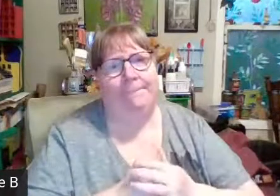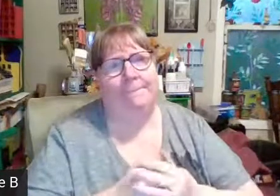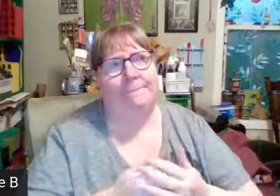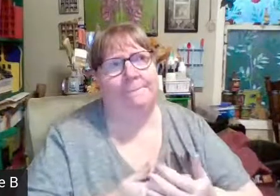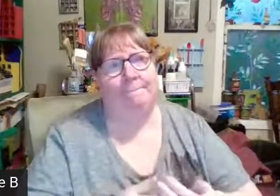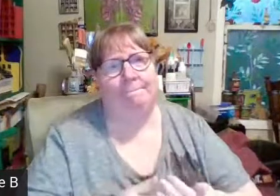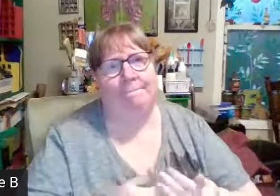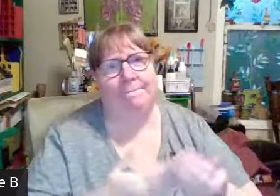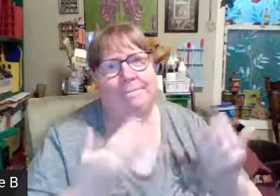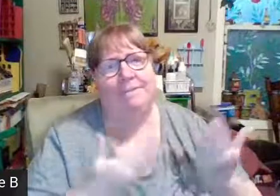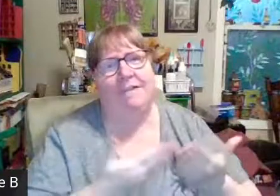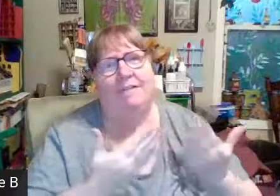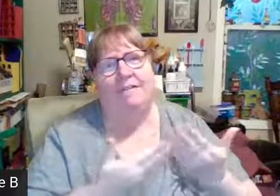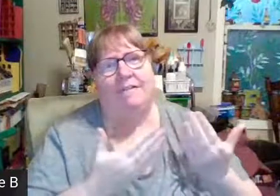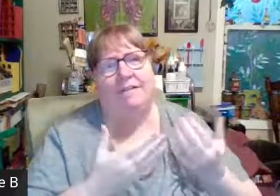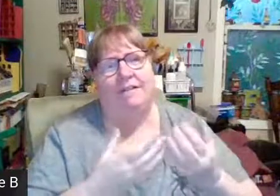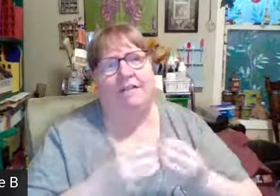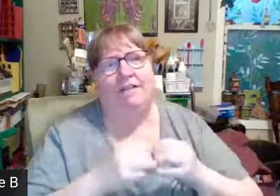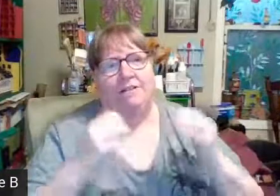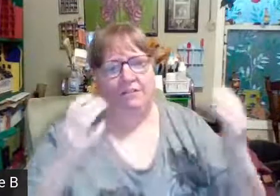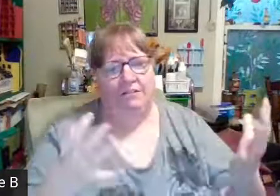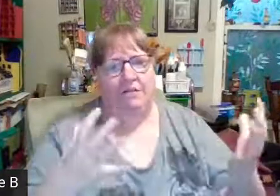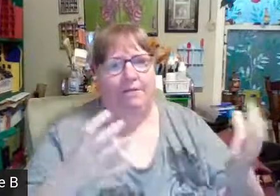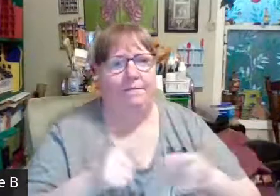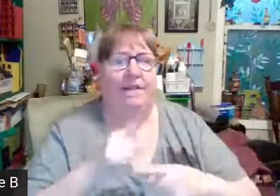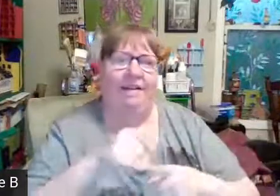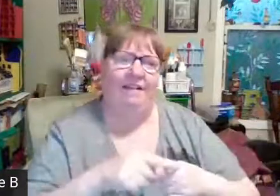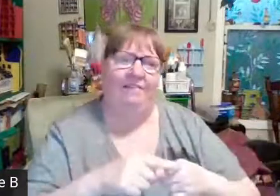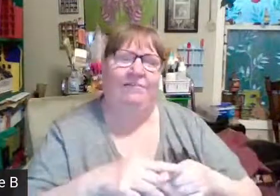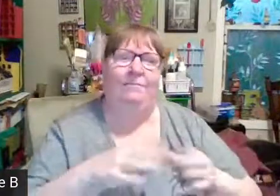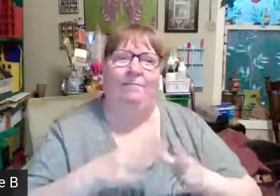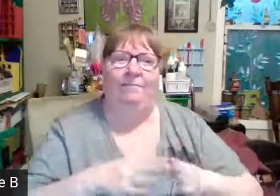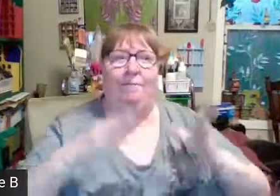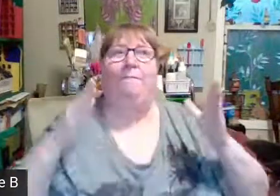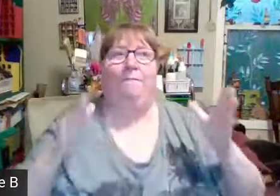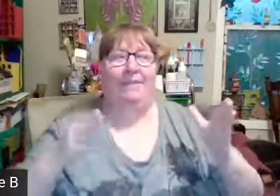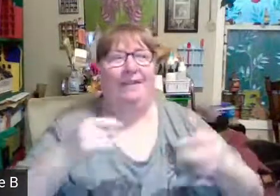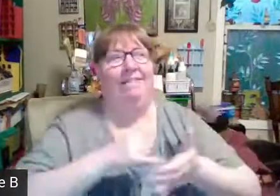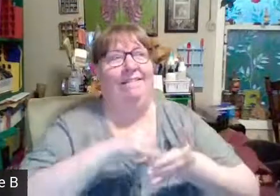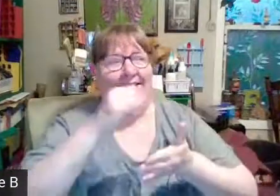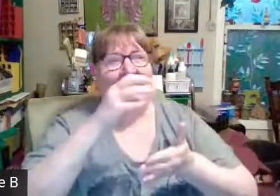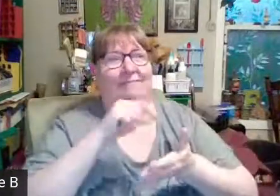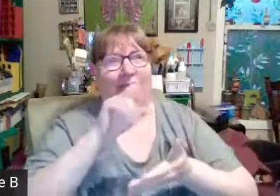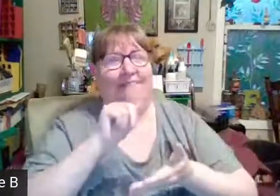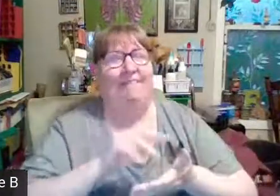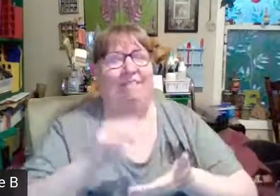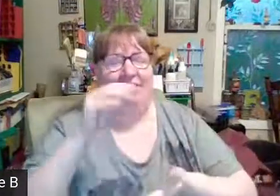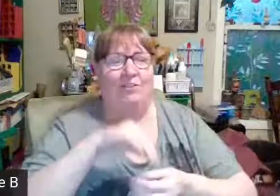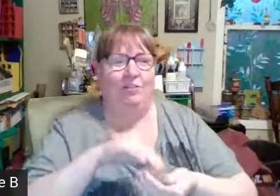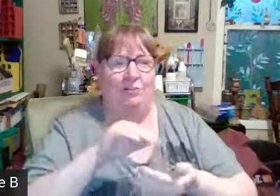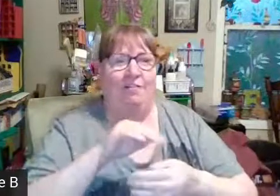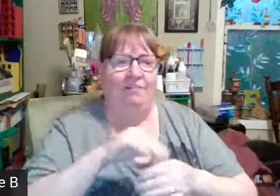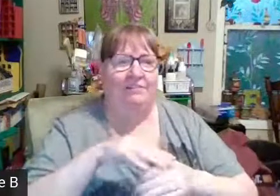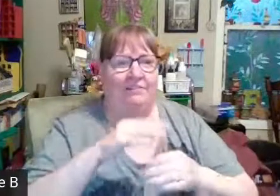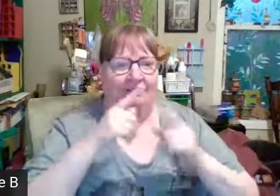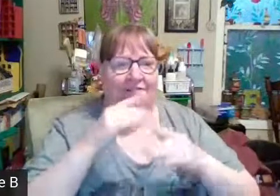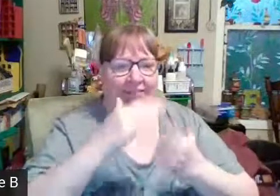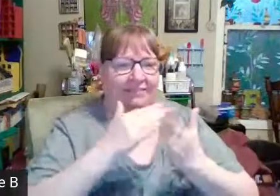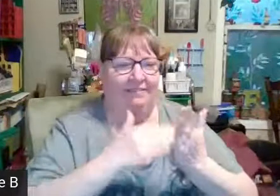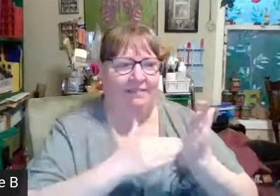of you have really big things on your wish list. And we do sometimes grant the really big things when those